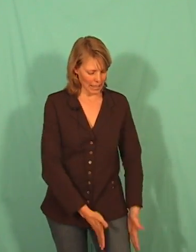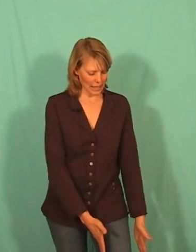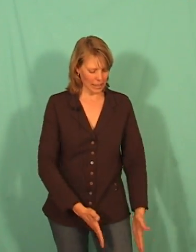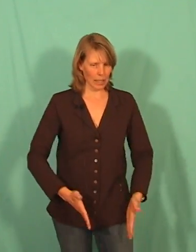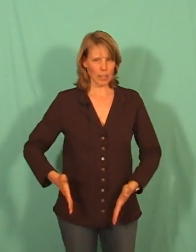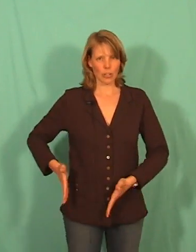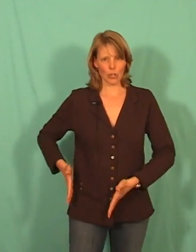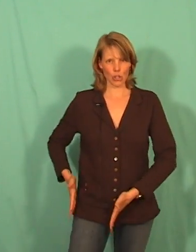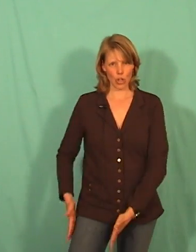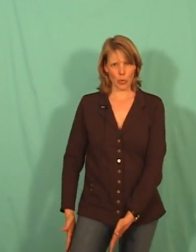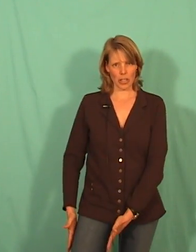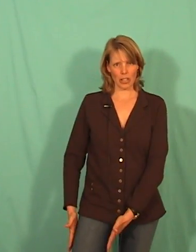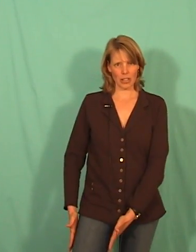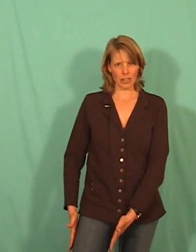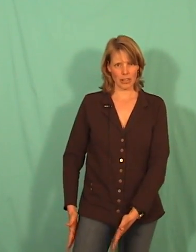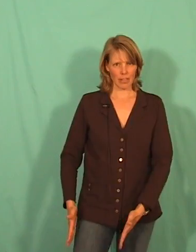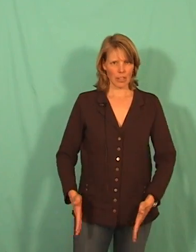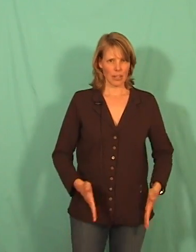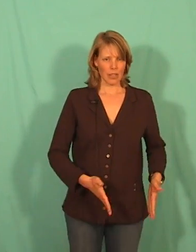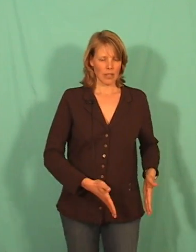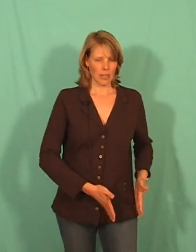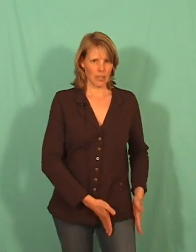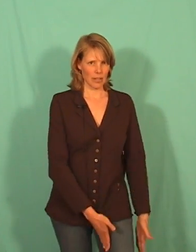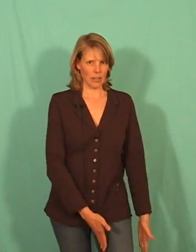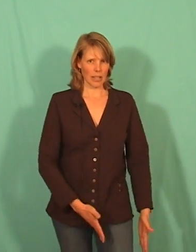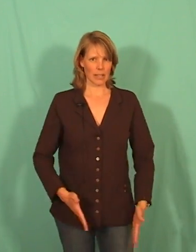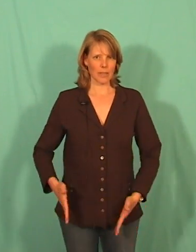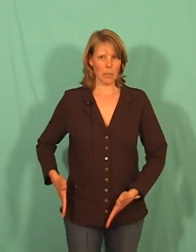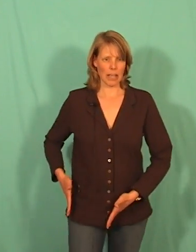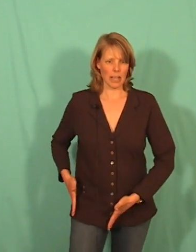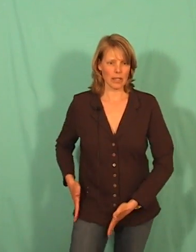Pants, you're showing the legs of the pants.